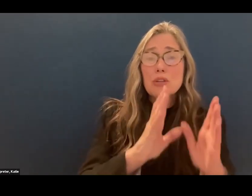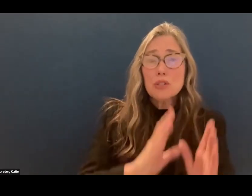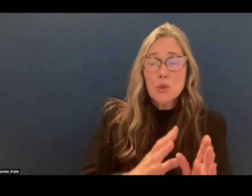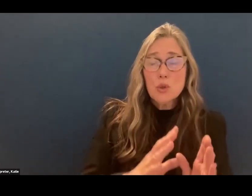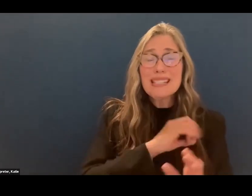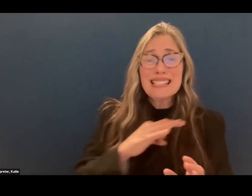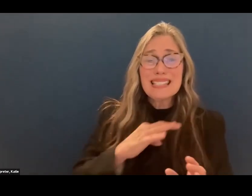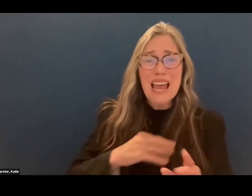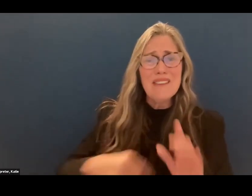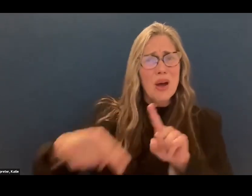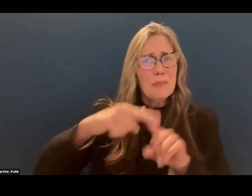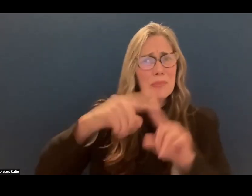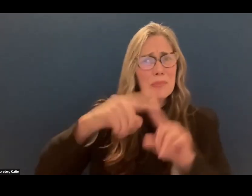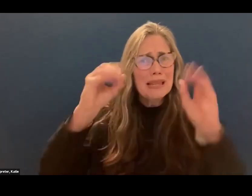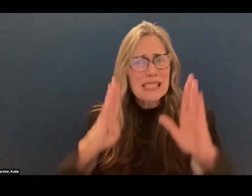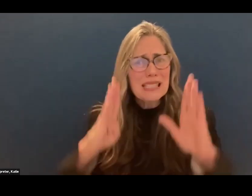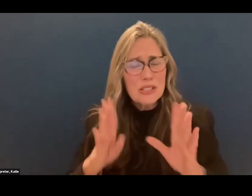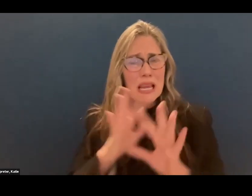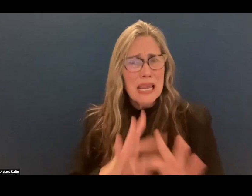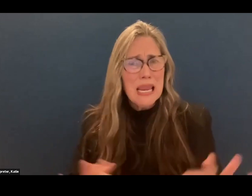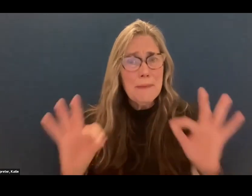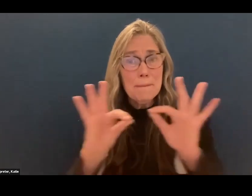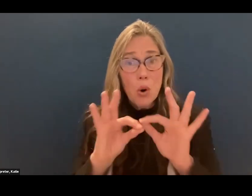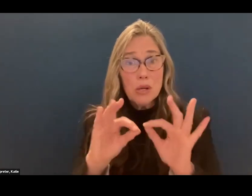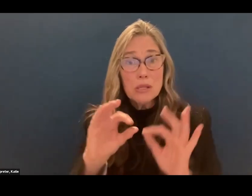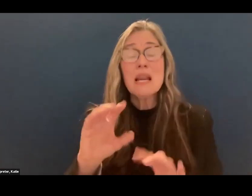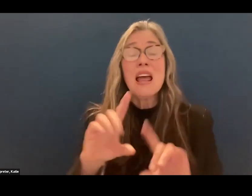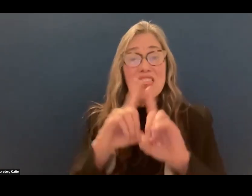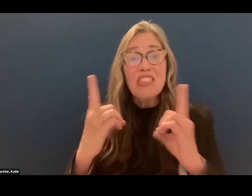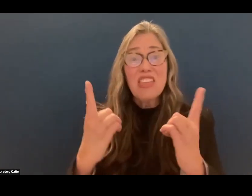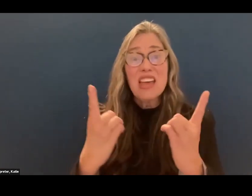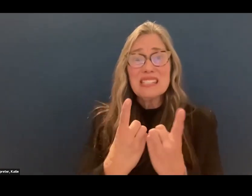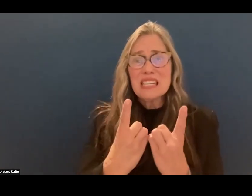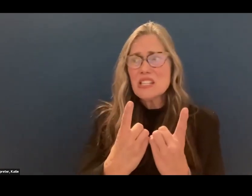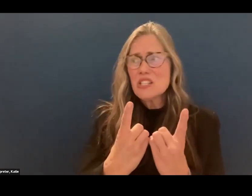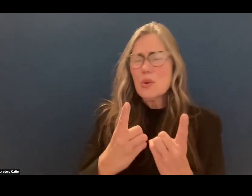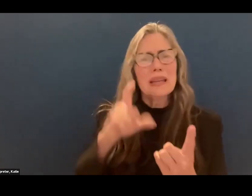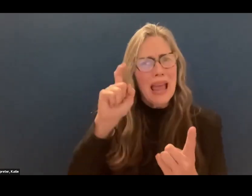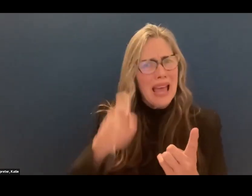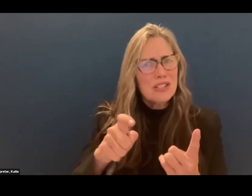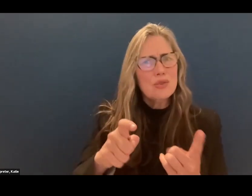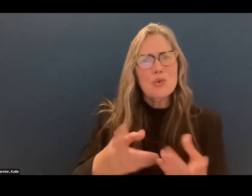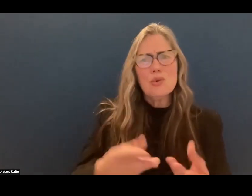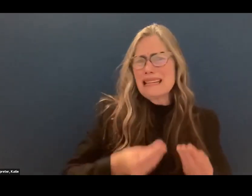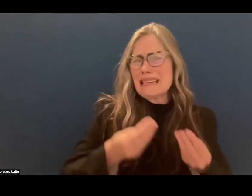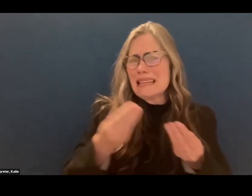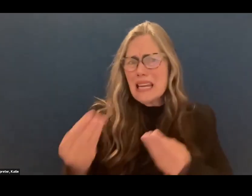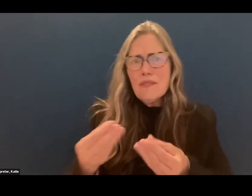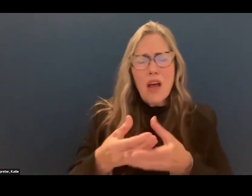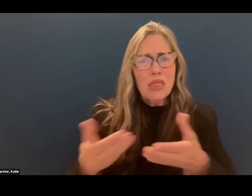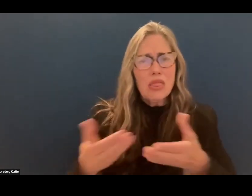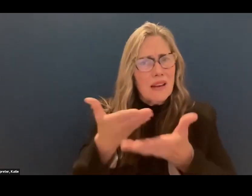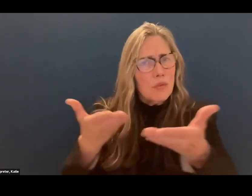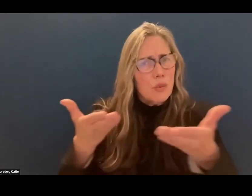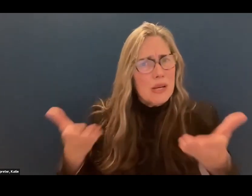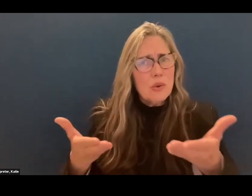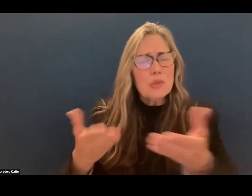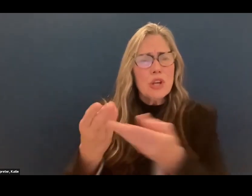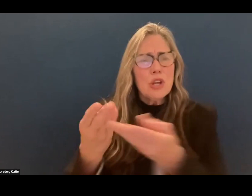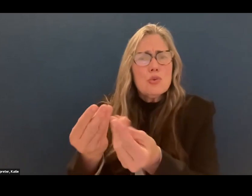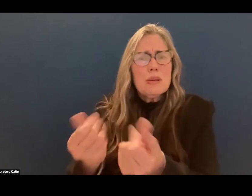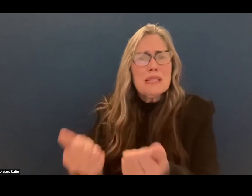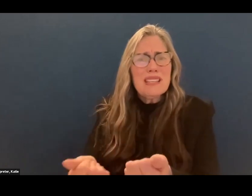put significant resources towards dealing with issues of violence, hate, and discrimination. The board recently